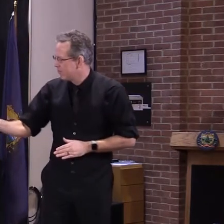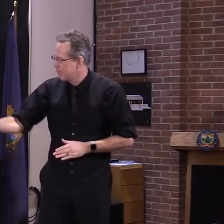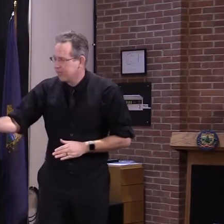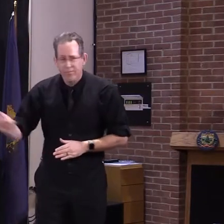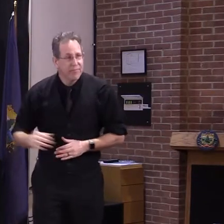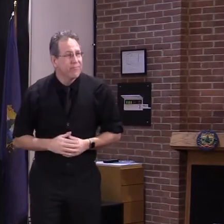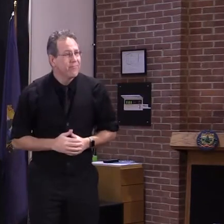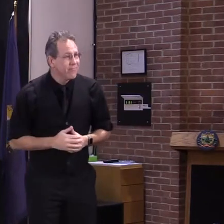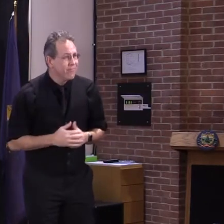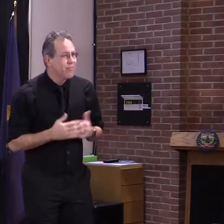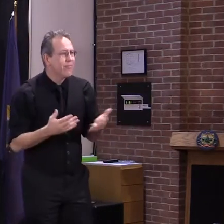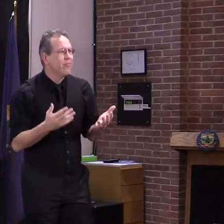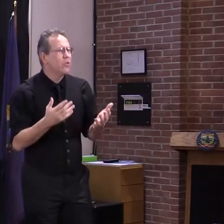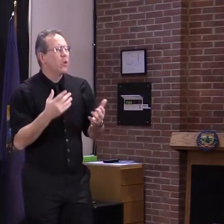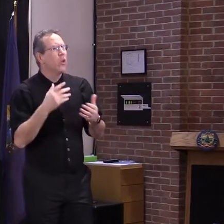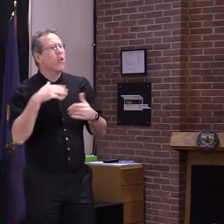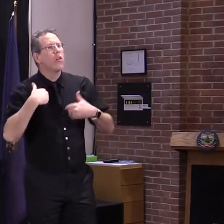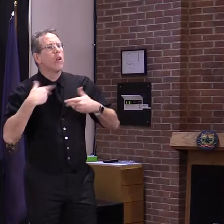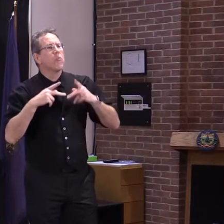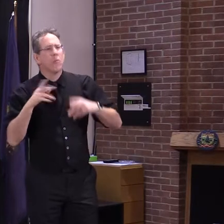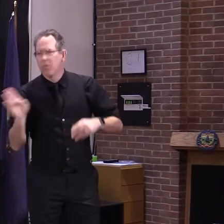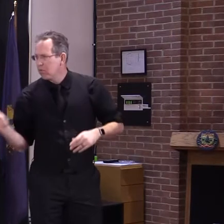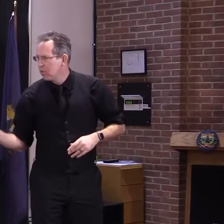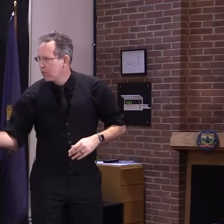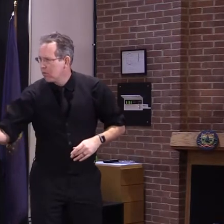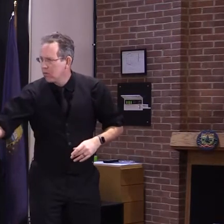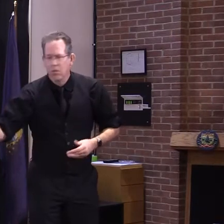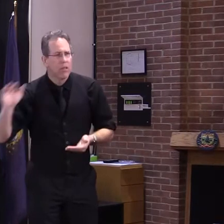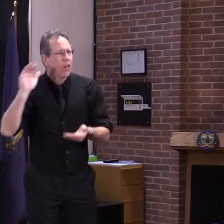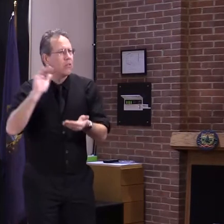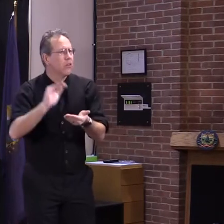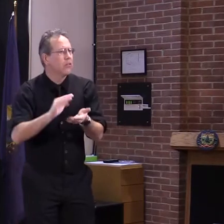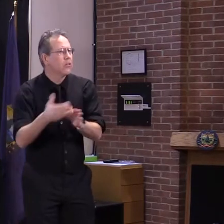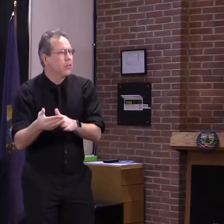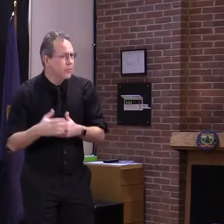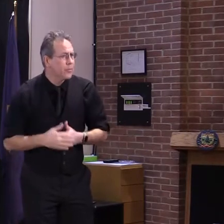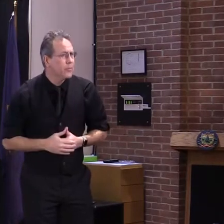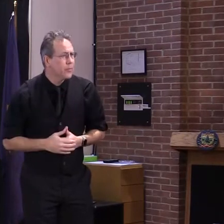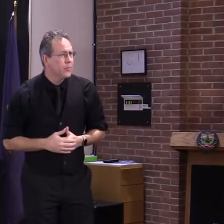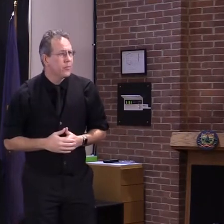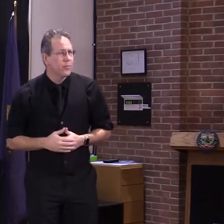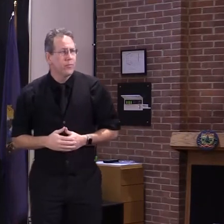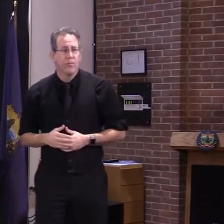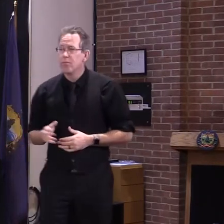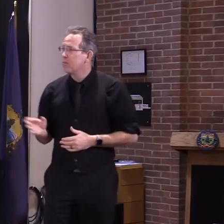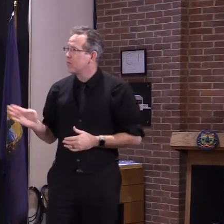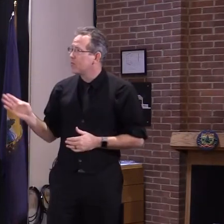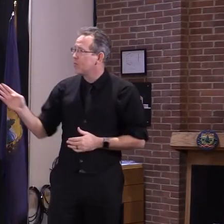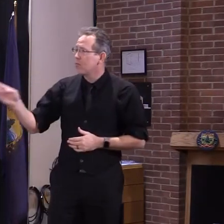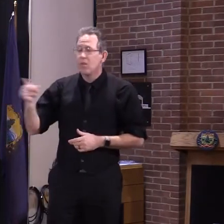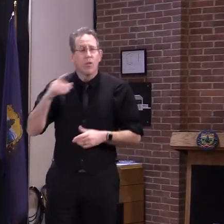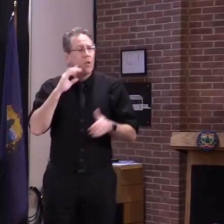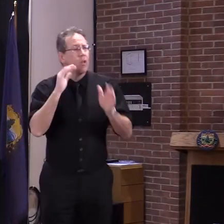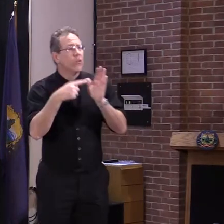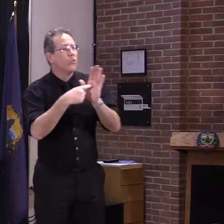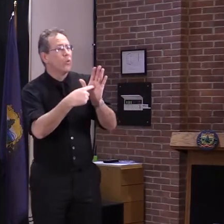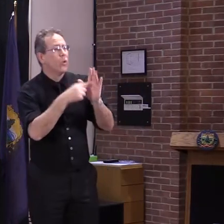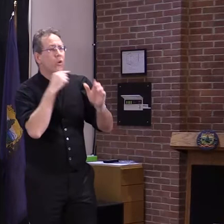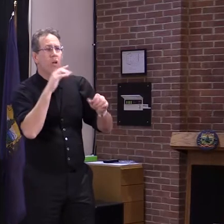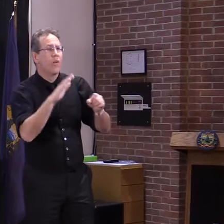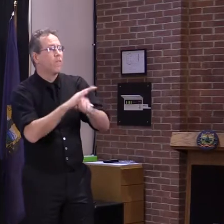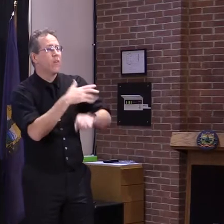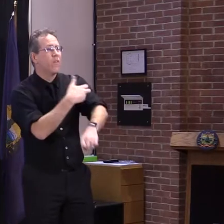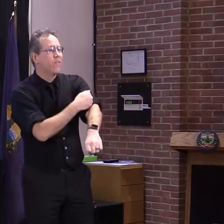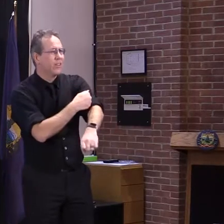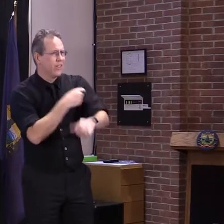case fatality rate, under 1%. And similarly, those who are not fully vaccinated and boosted have a much higher rate of death